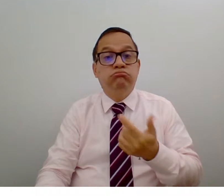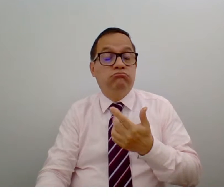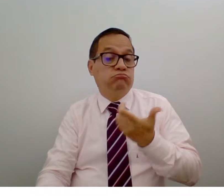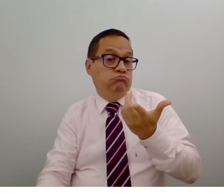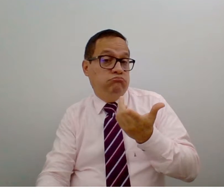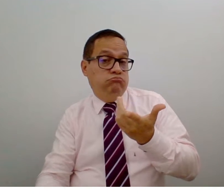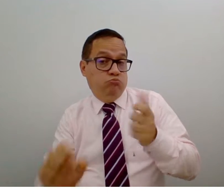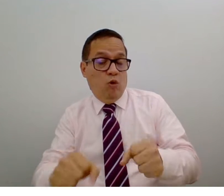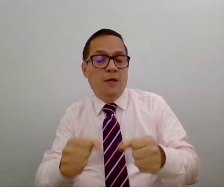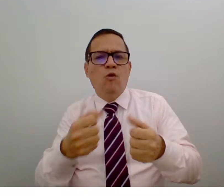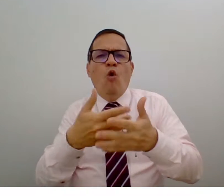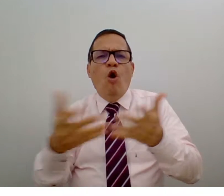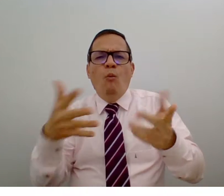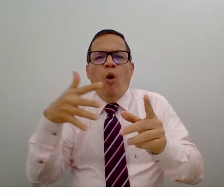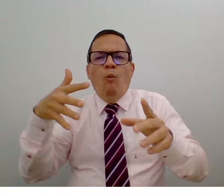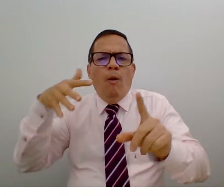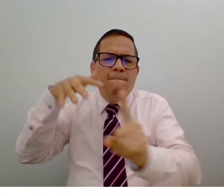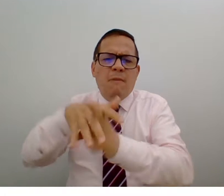can take as